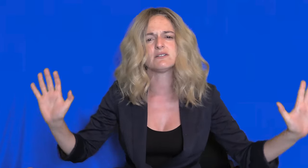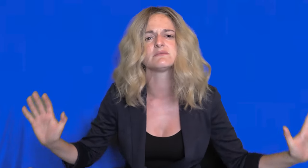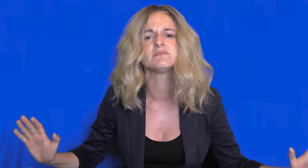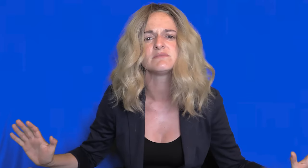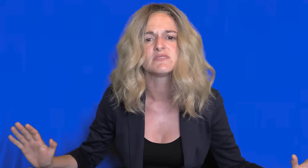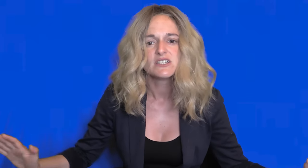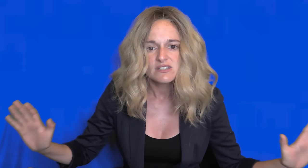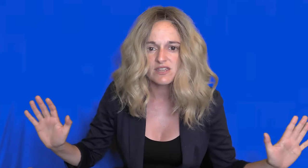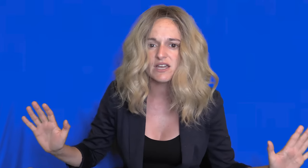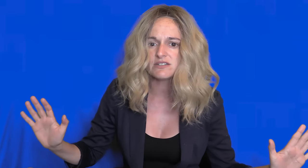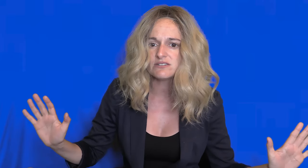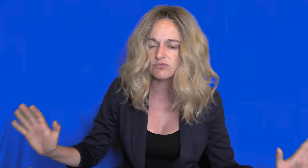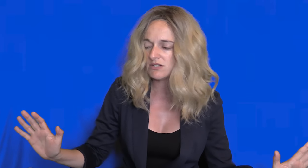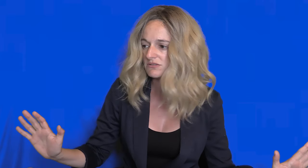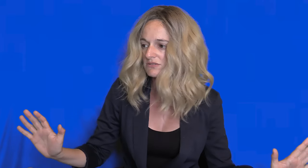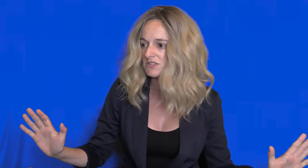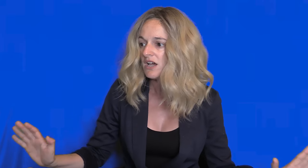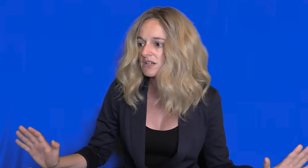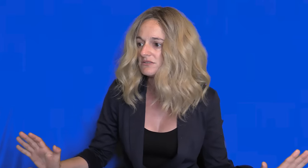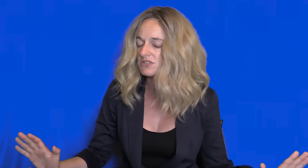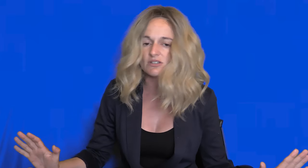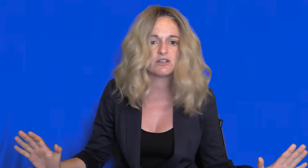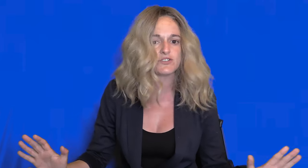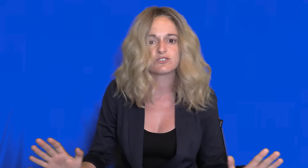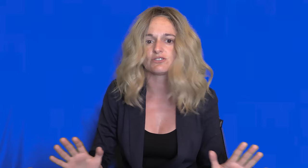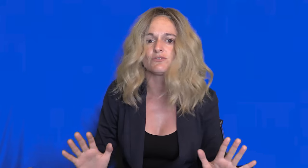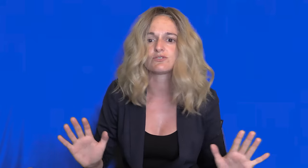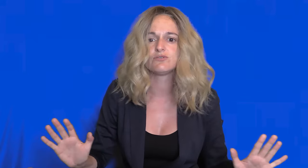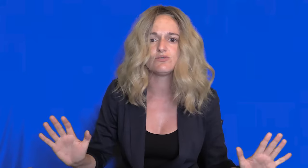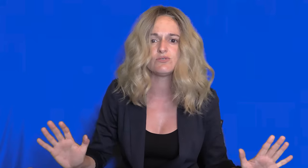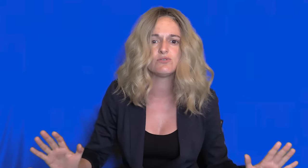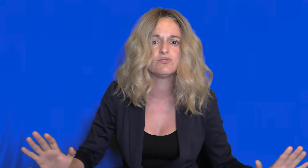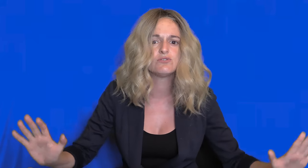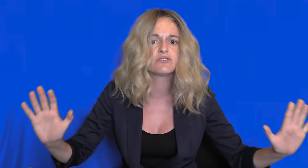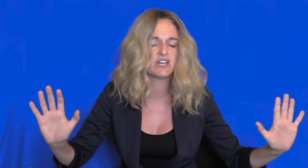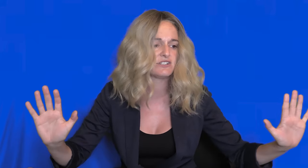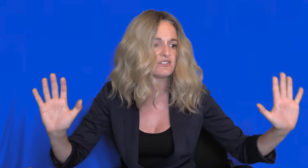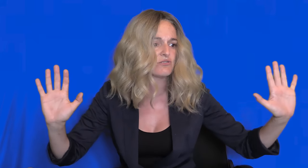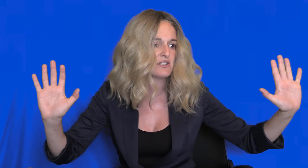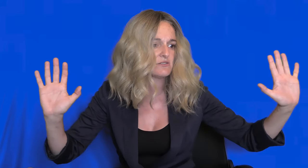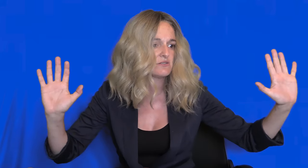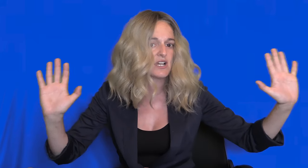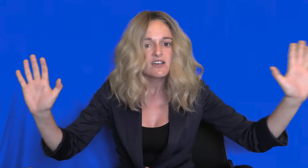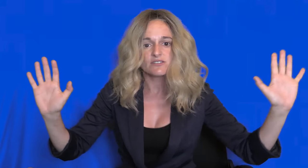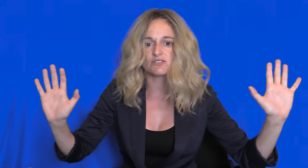That is what conservatives do That is what this